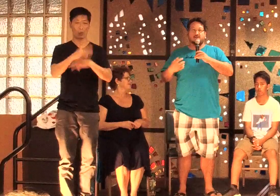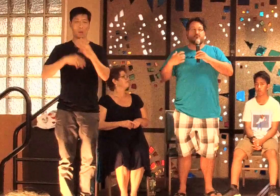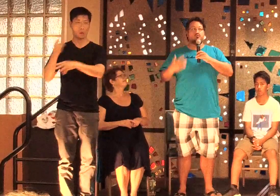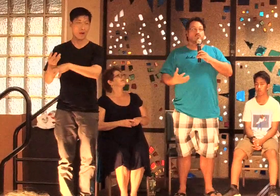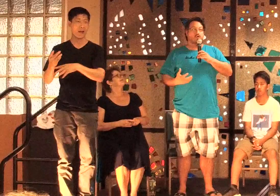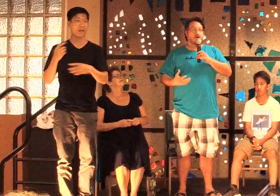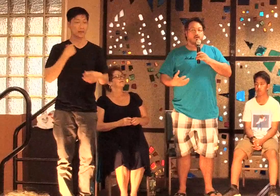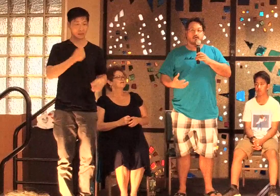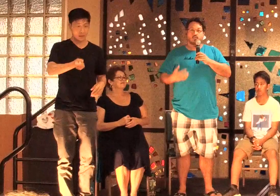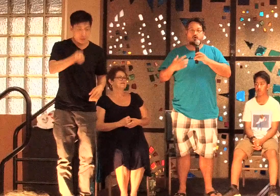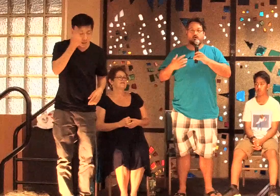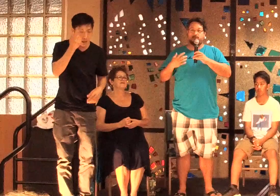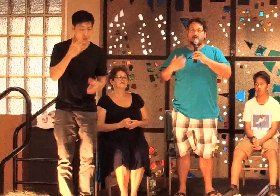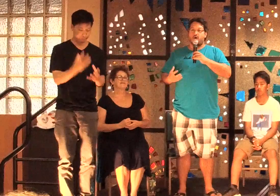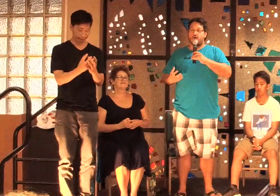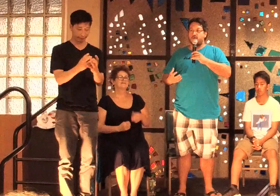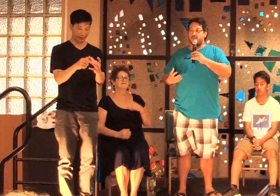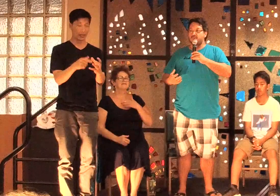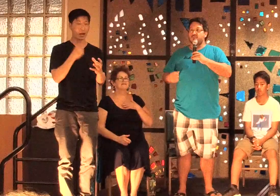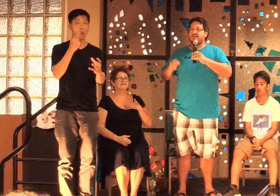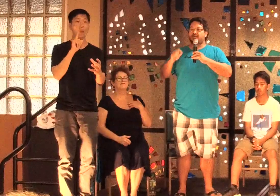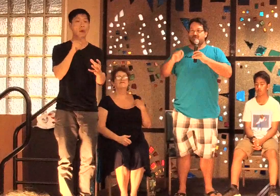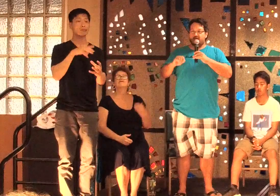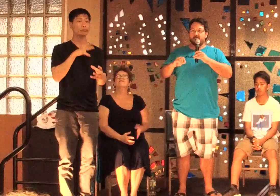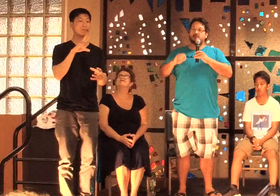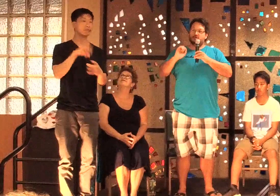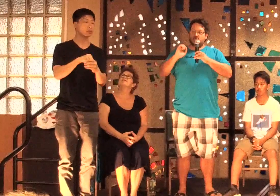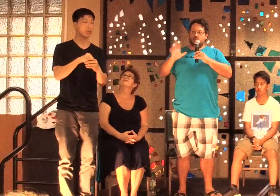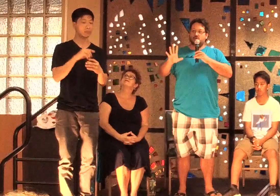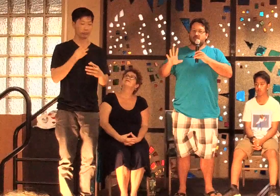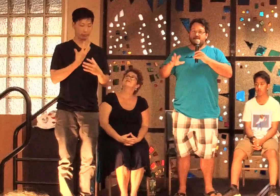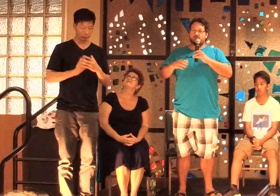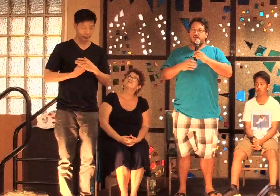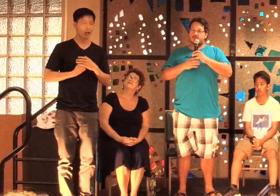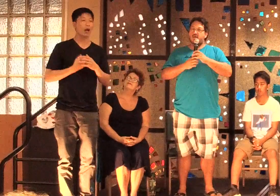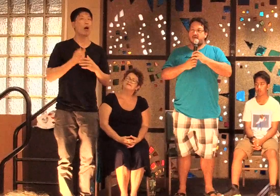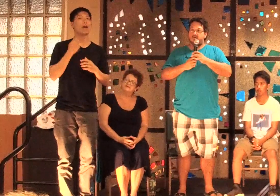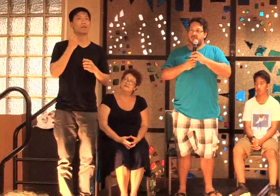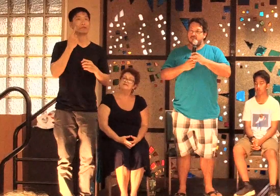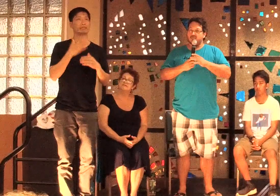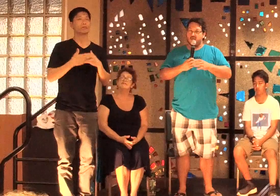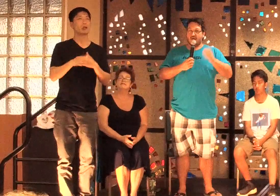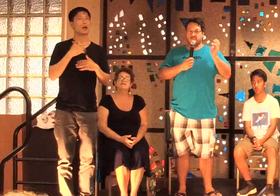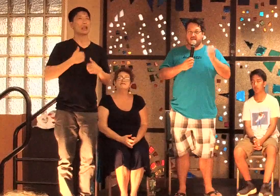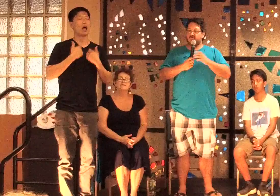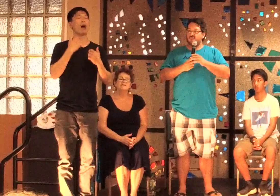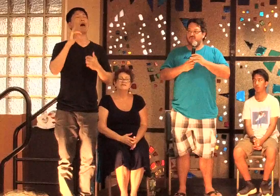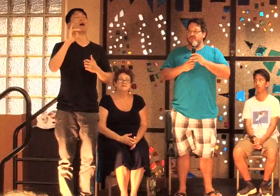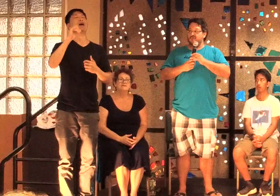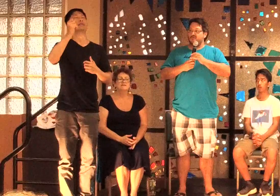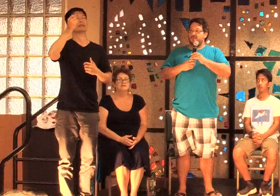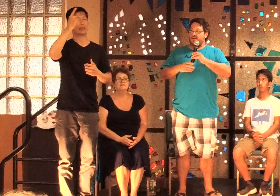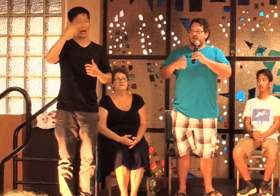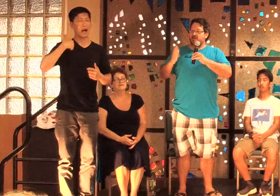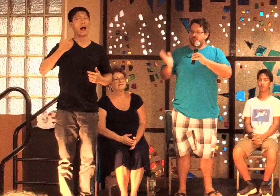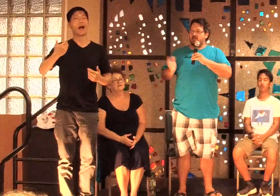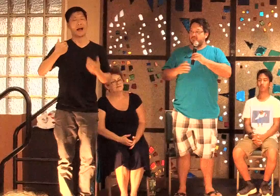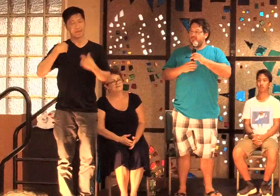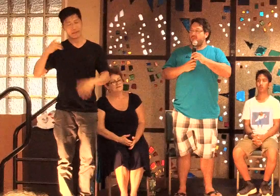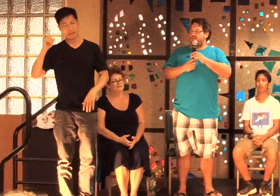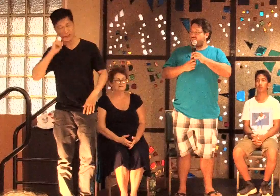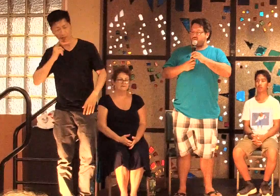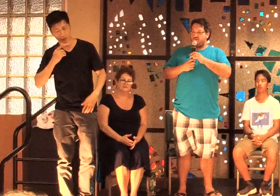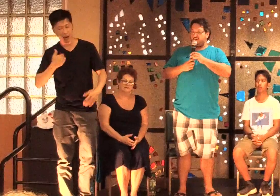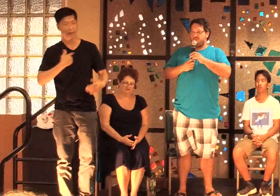an understanding of who you are and where you belong, and then you can go into life going, okay, I'm deaf, I'm